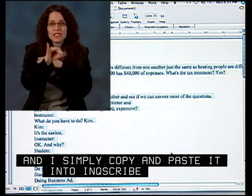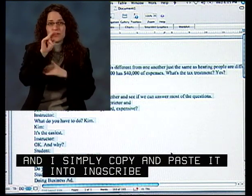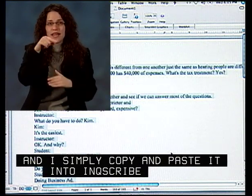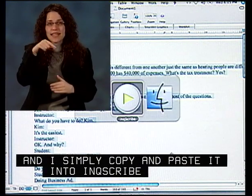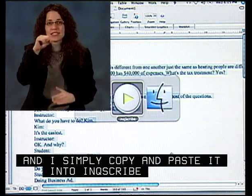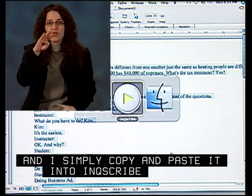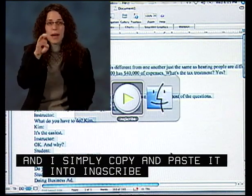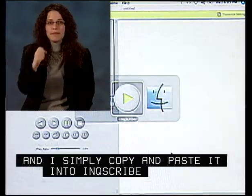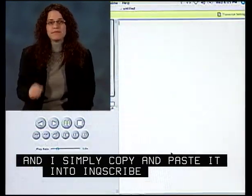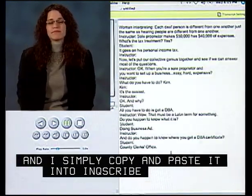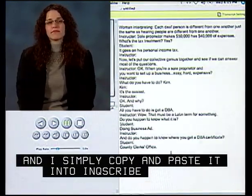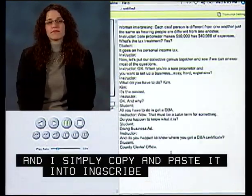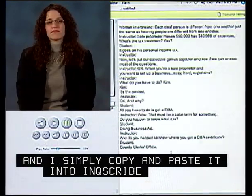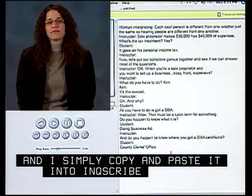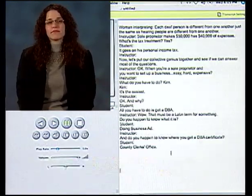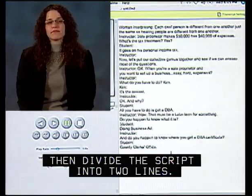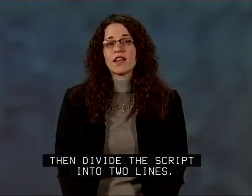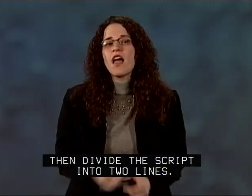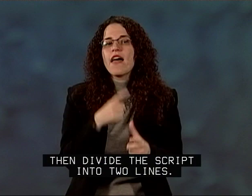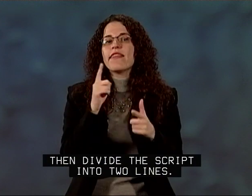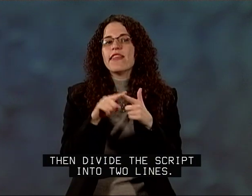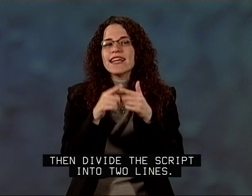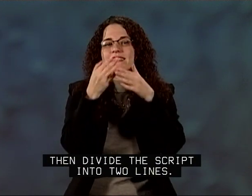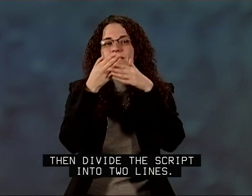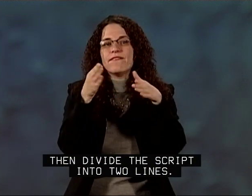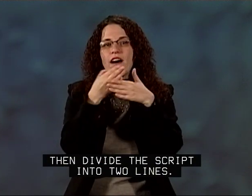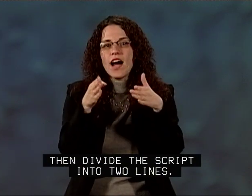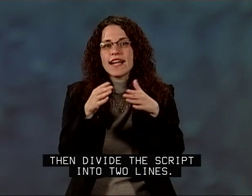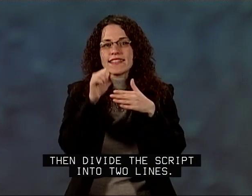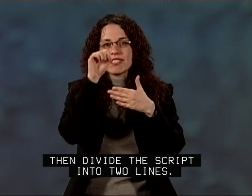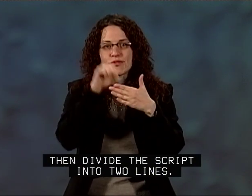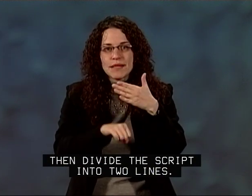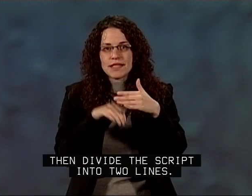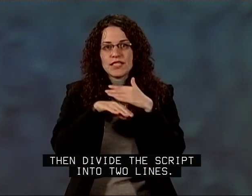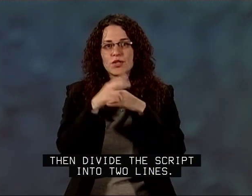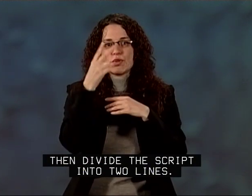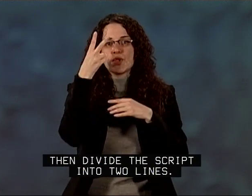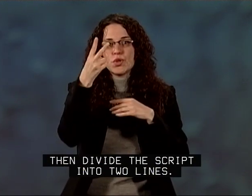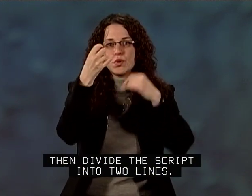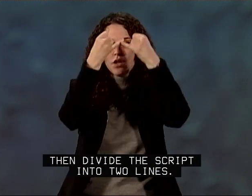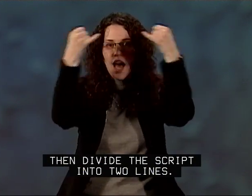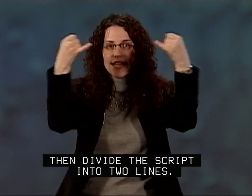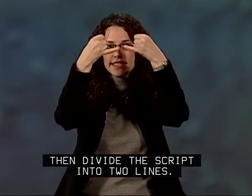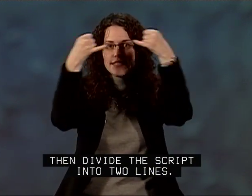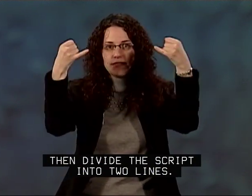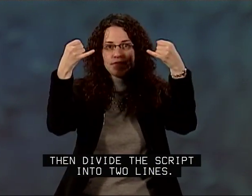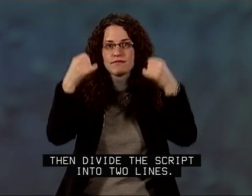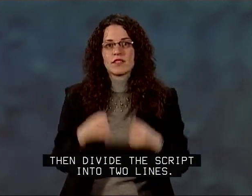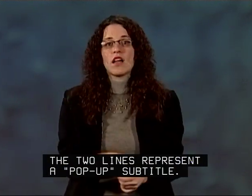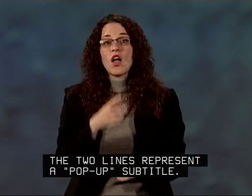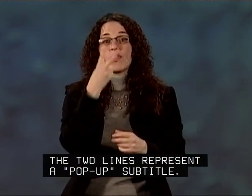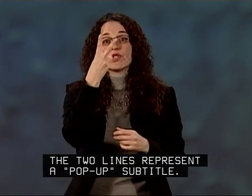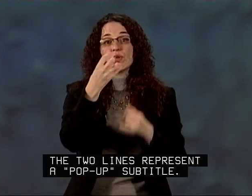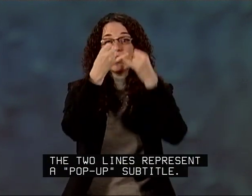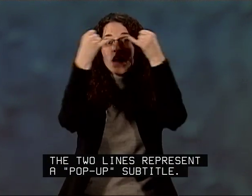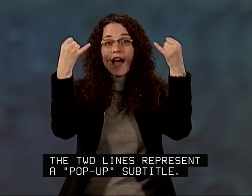into InkScribe. Then divide the script into 2 lines. The 2